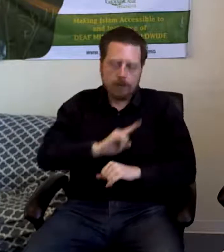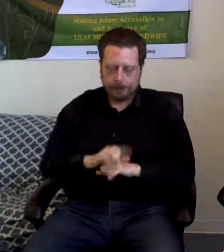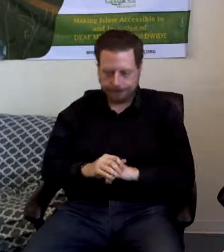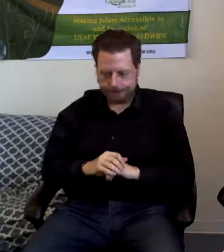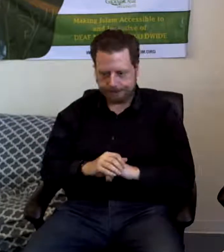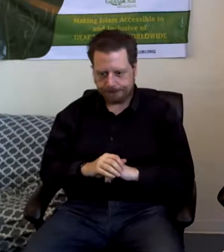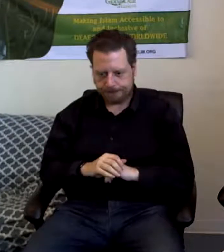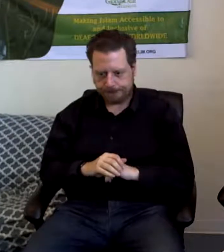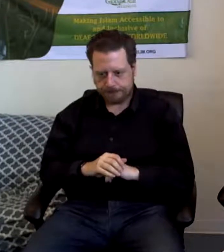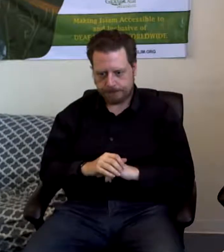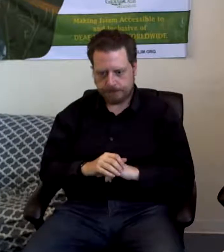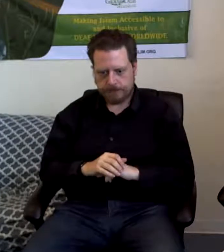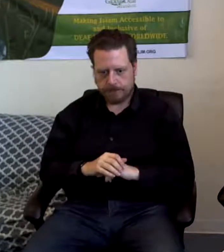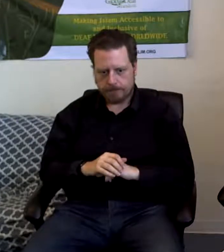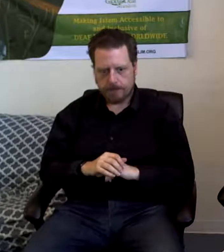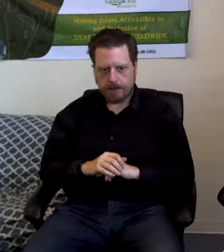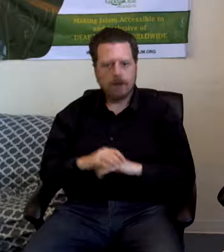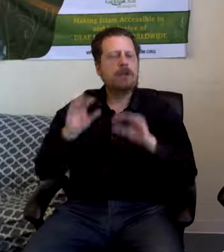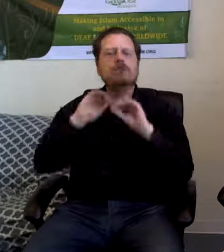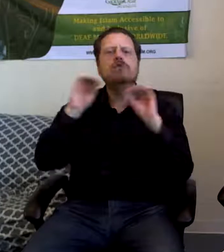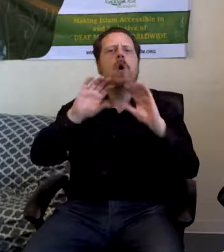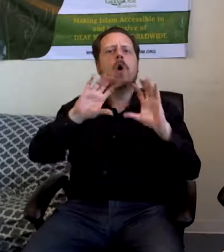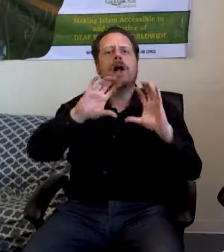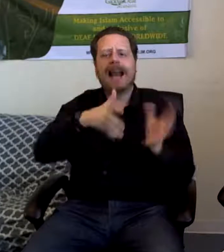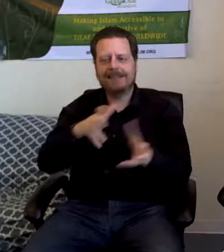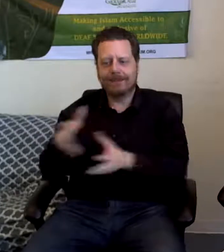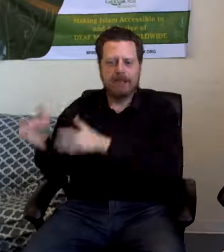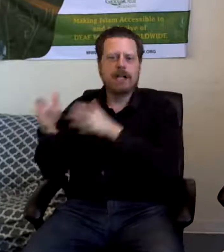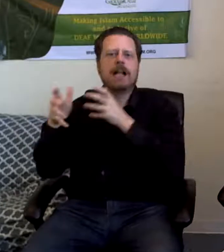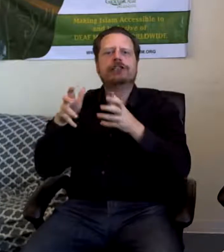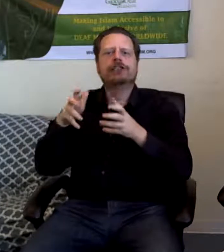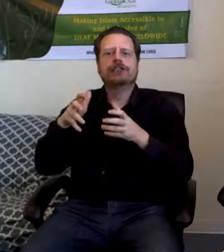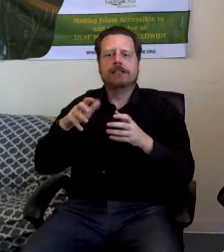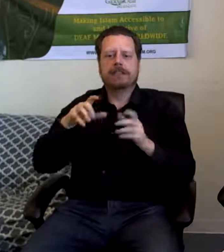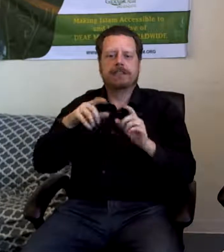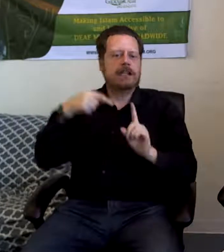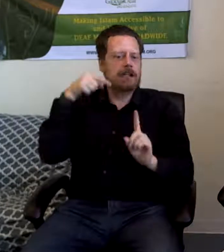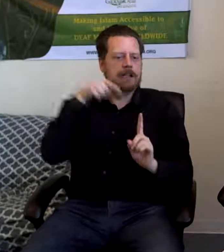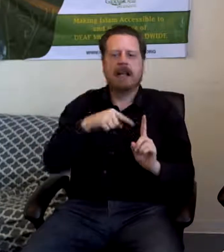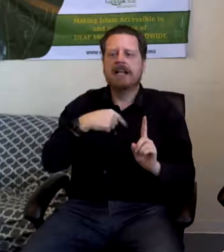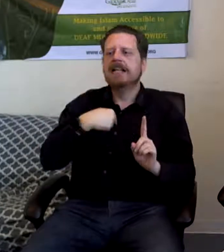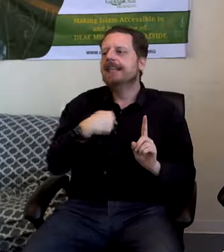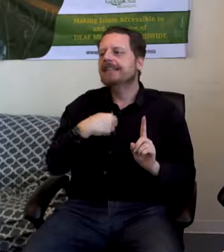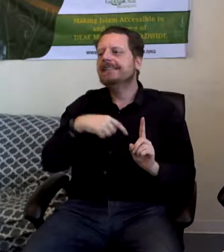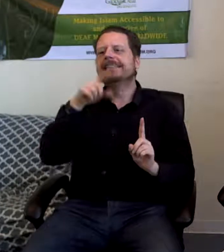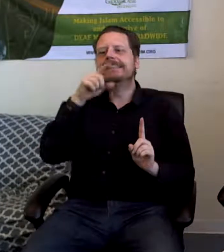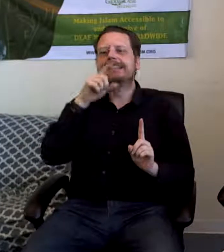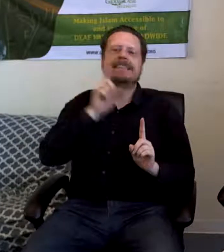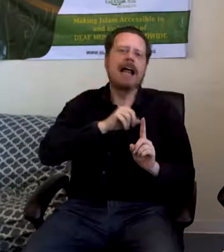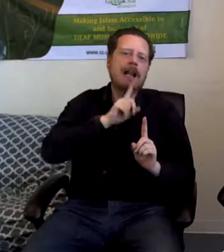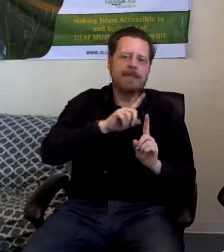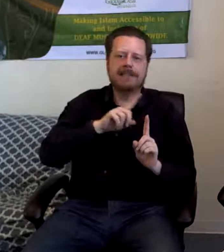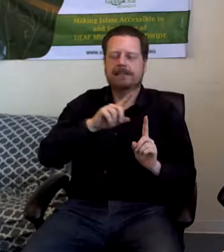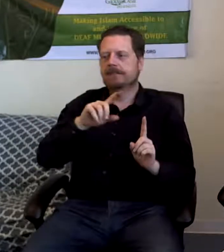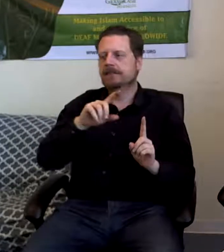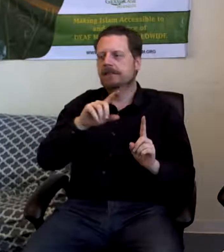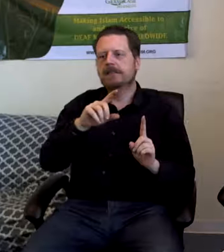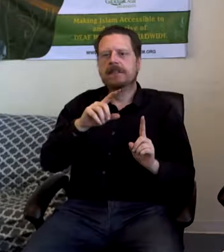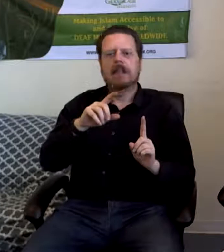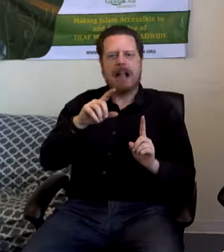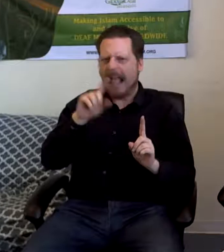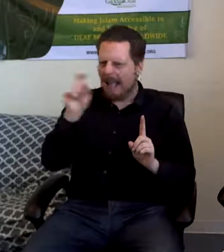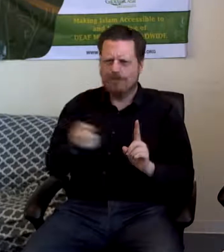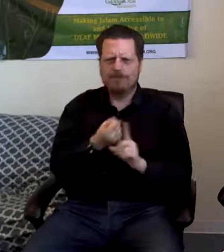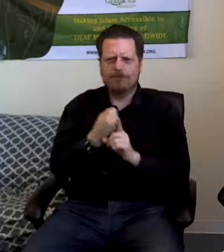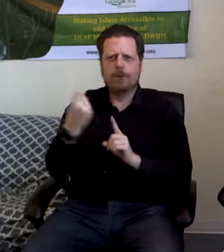no class to be classified as celibate this or celibate that. Everybody must get